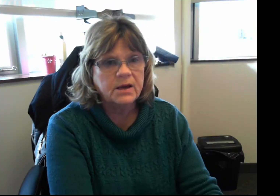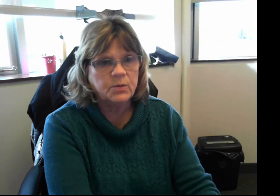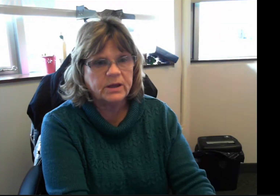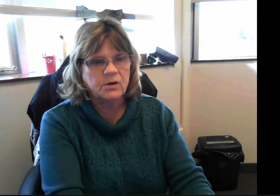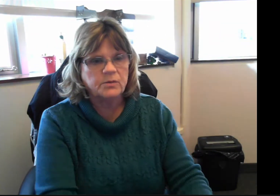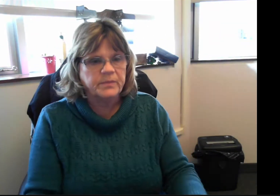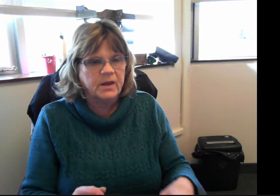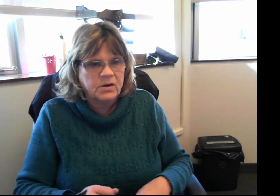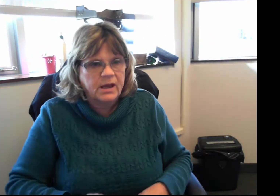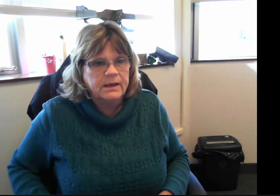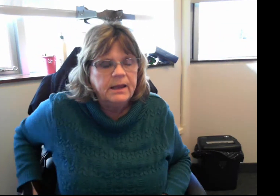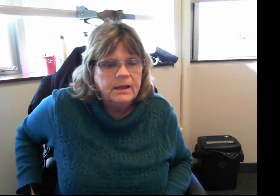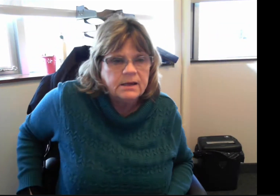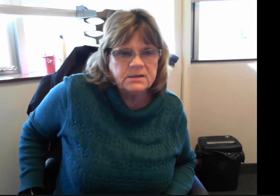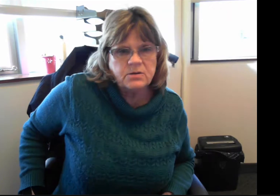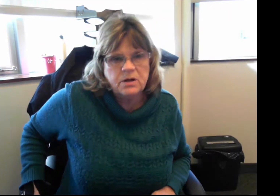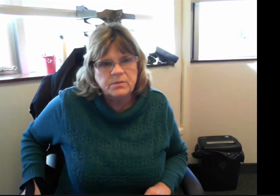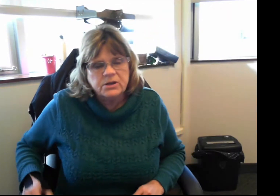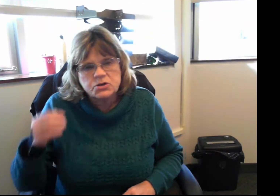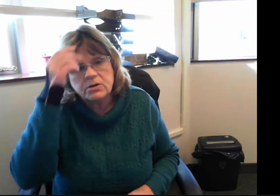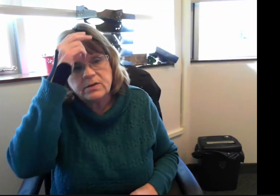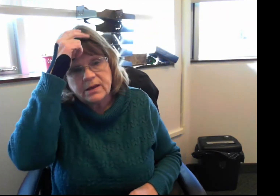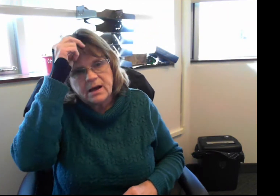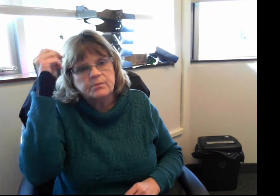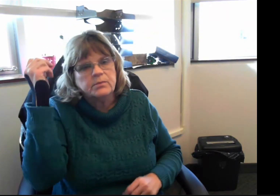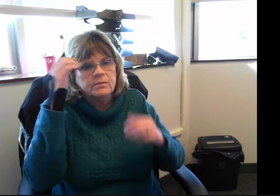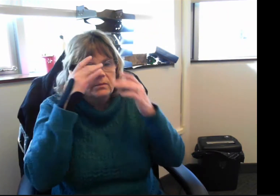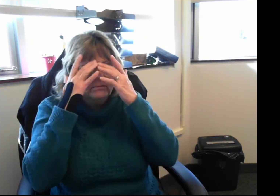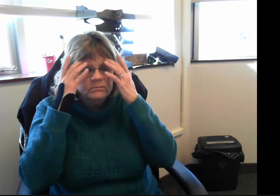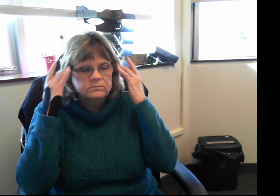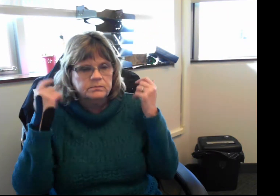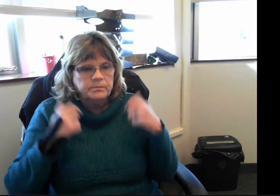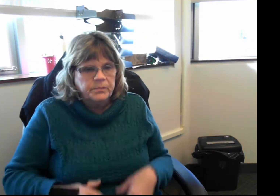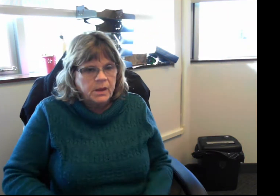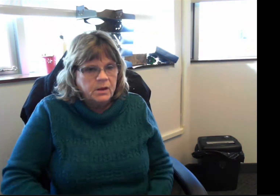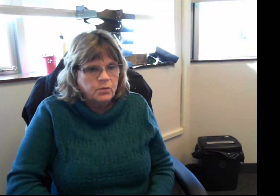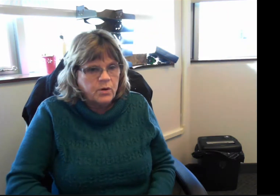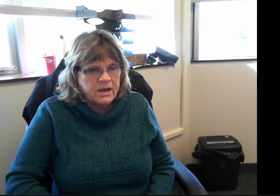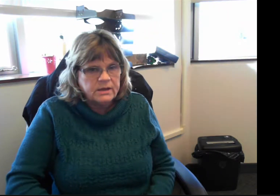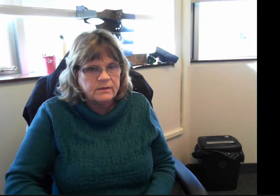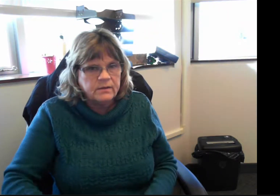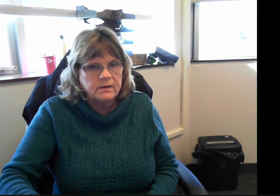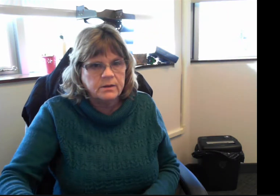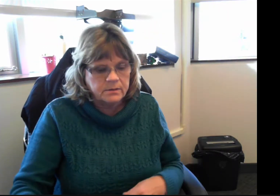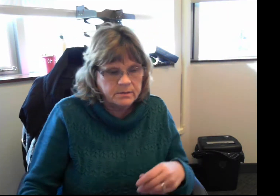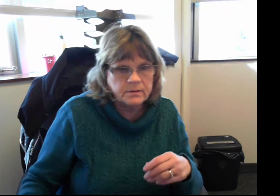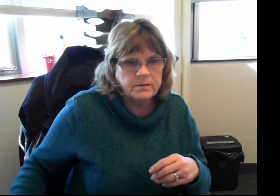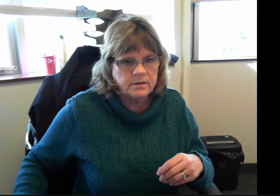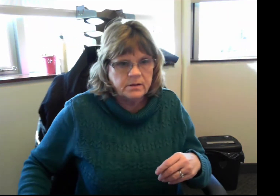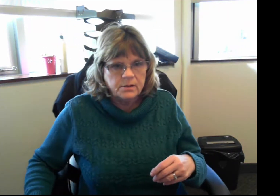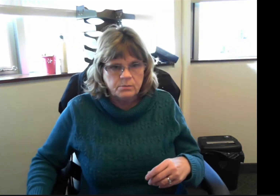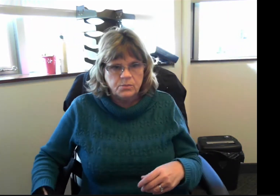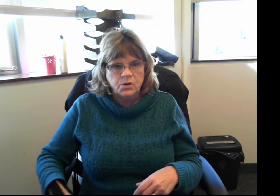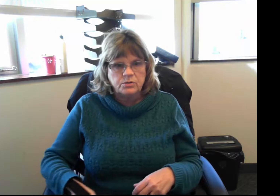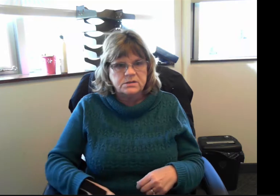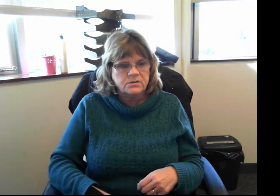There we go. Okay. Because I want to make sure that I'm right in the mode so